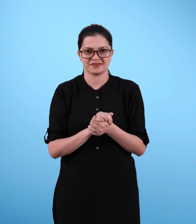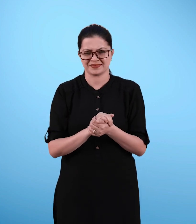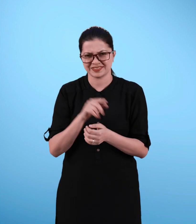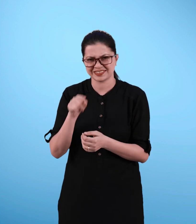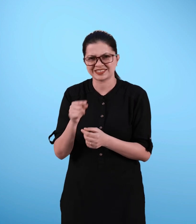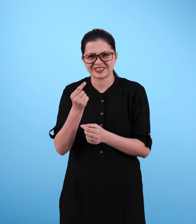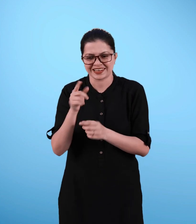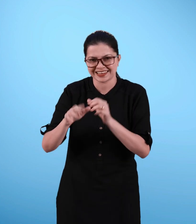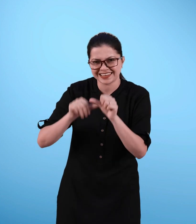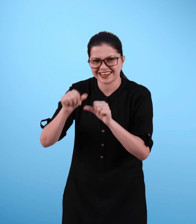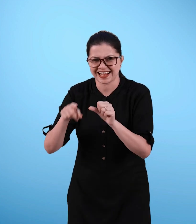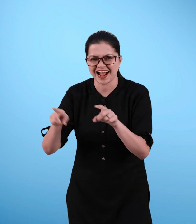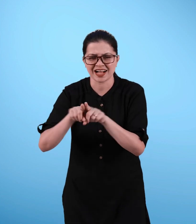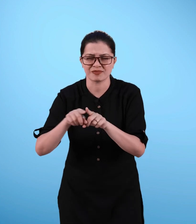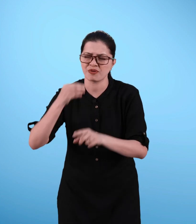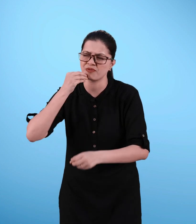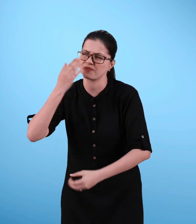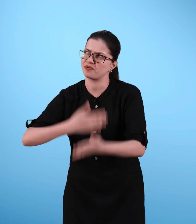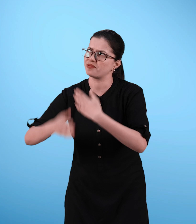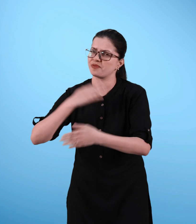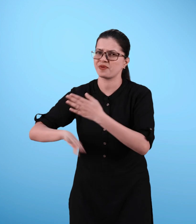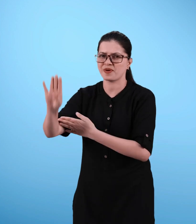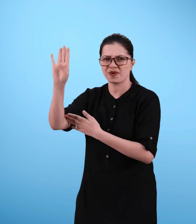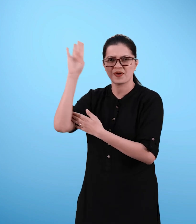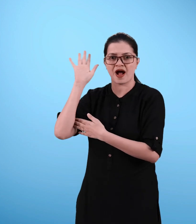Traditionally Ginning done was by hand. traditionally done by hand.